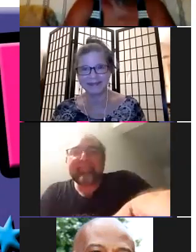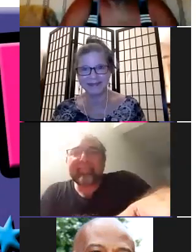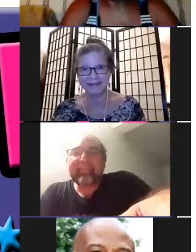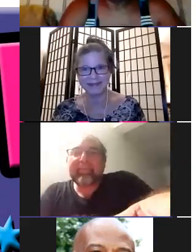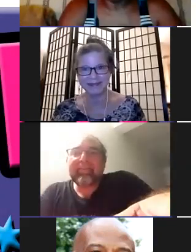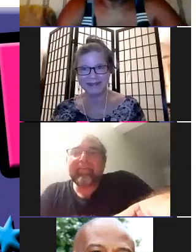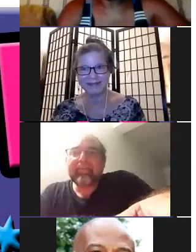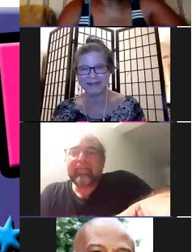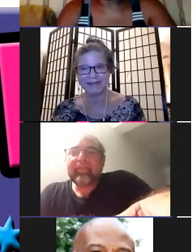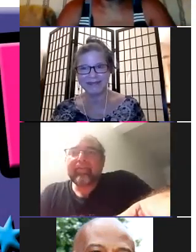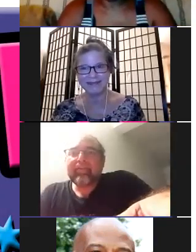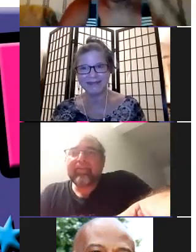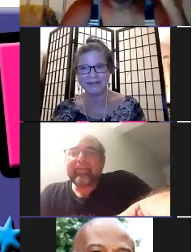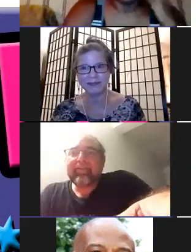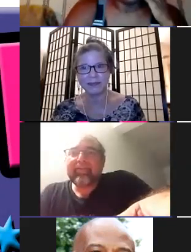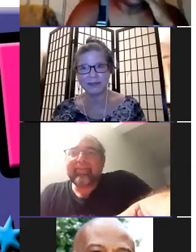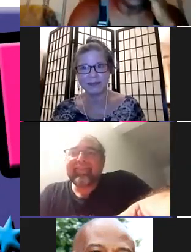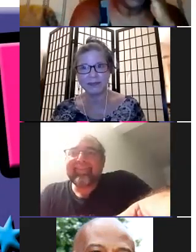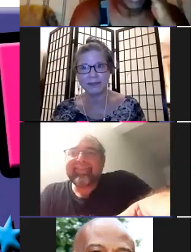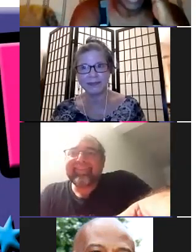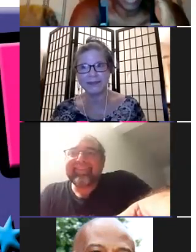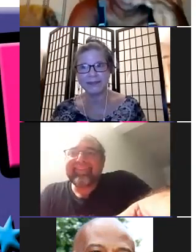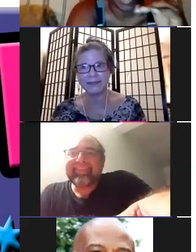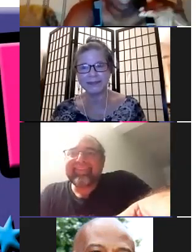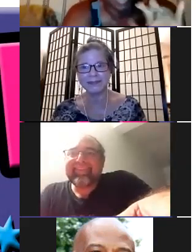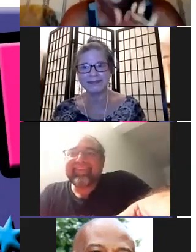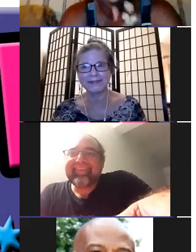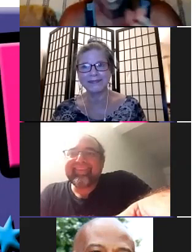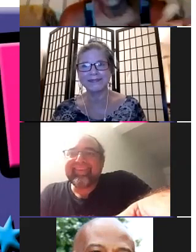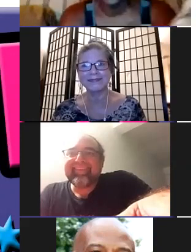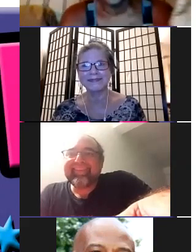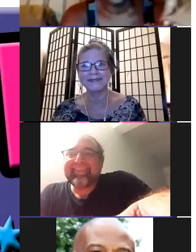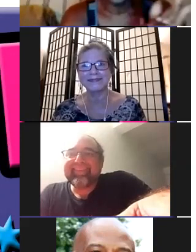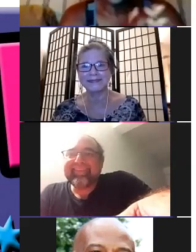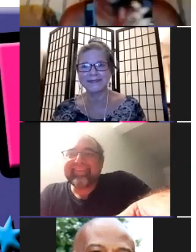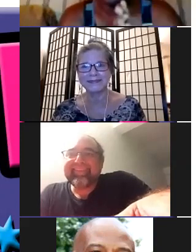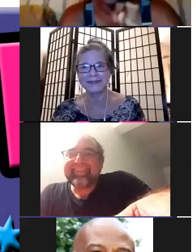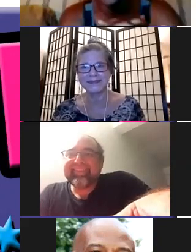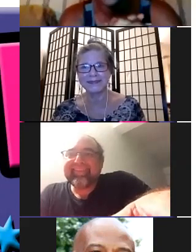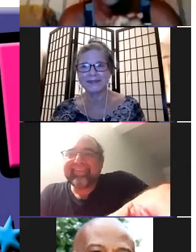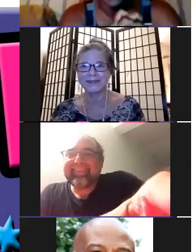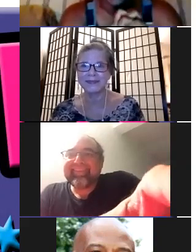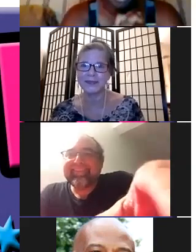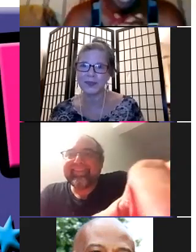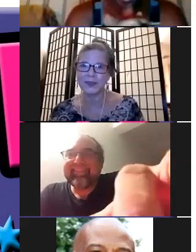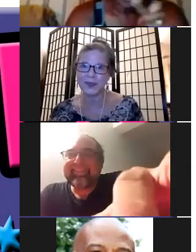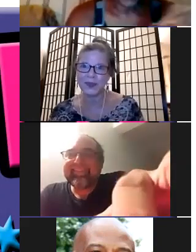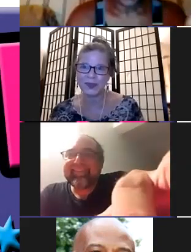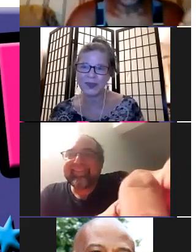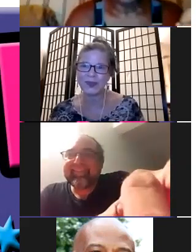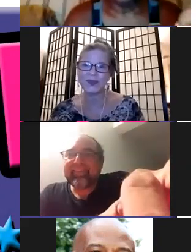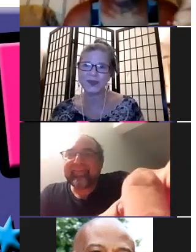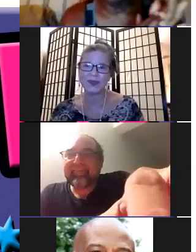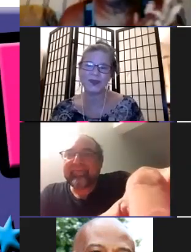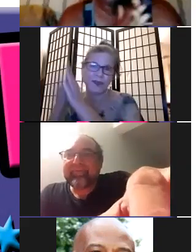I looked at that list and I was like, oh my goodness, I can't do all this. He's working it out, Shameka. These wrinkles